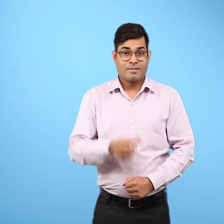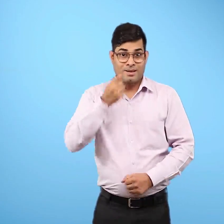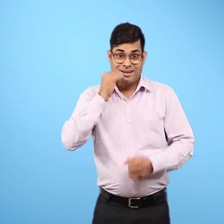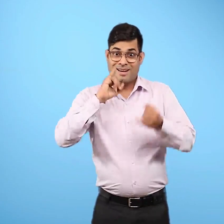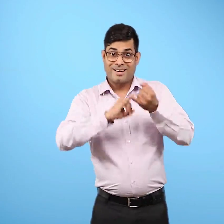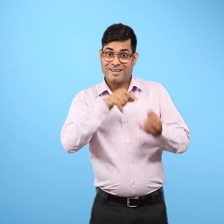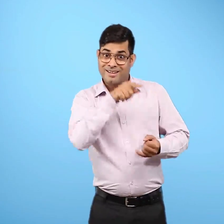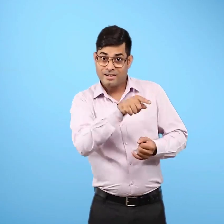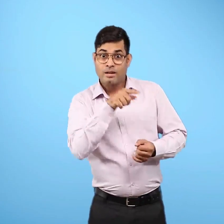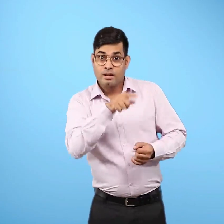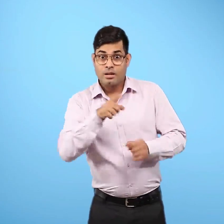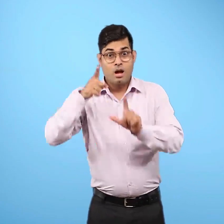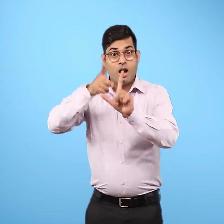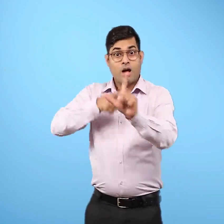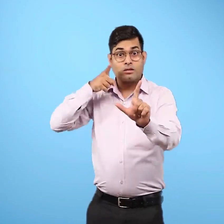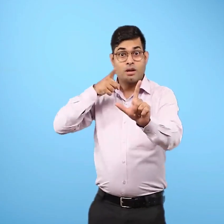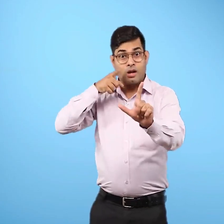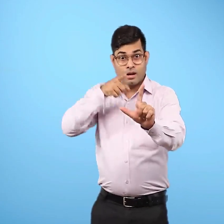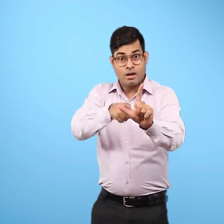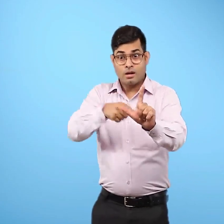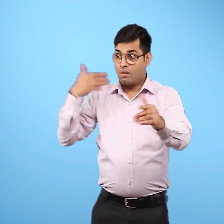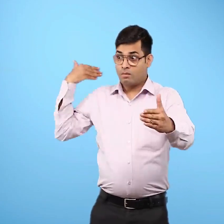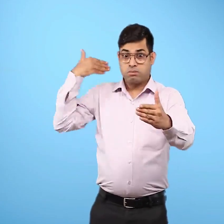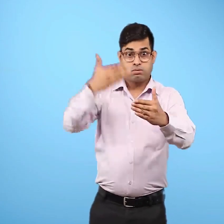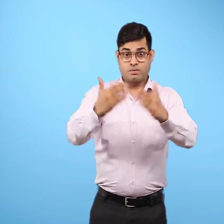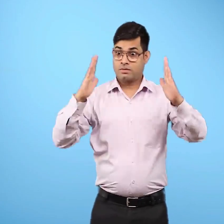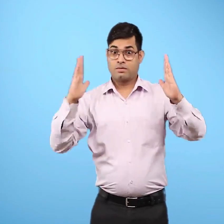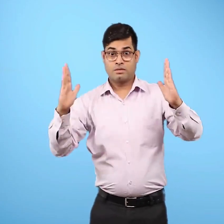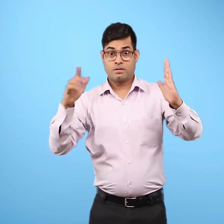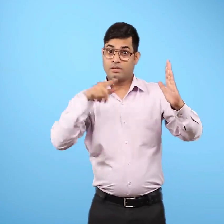How many glasses will he drink in 1 year?